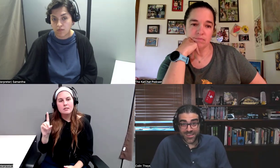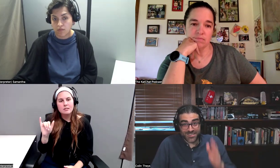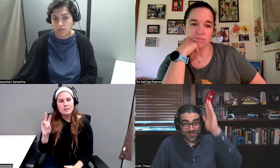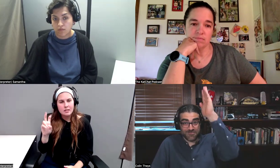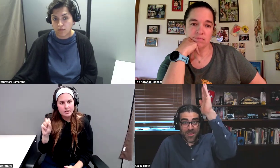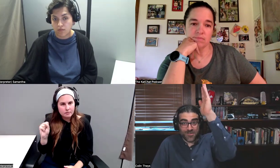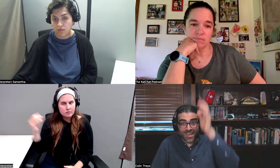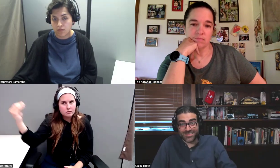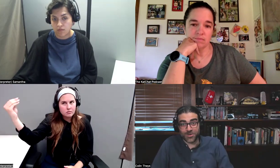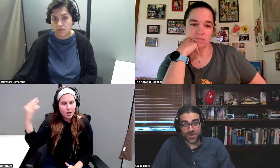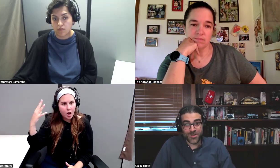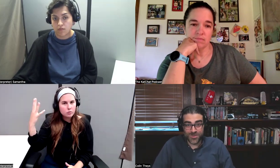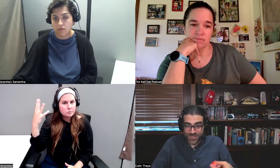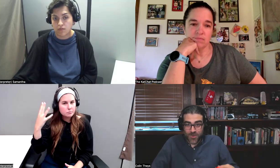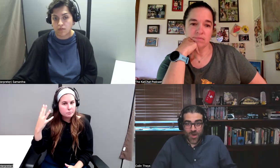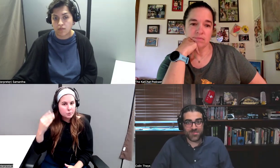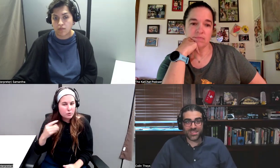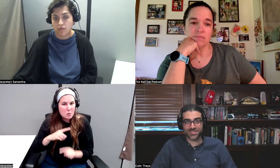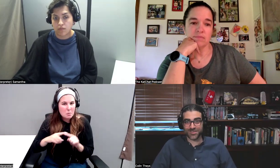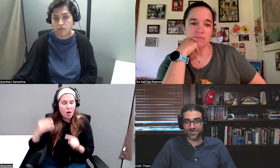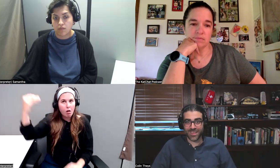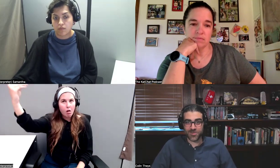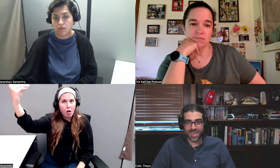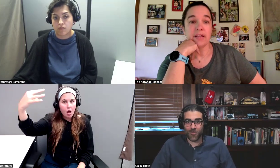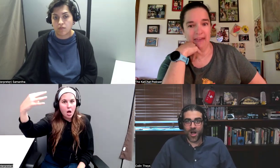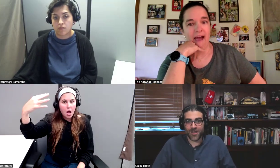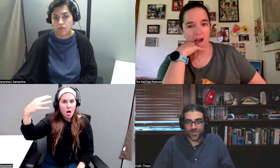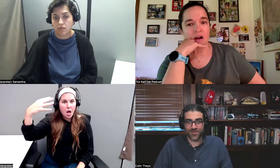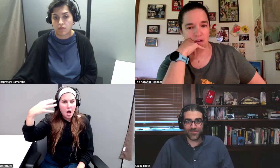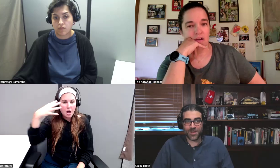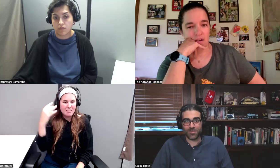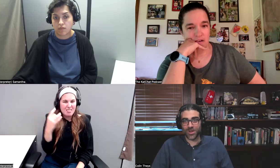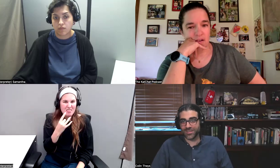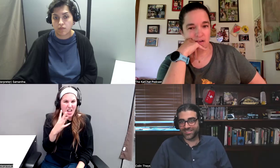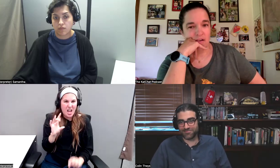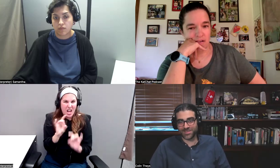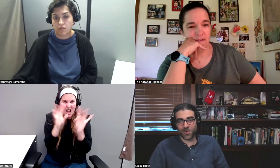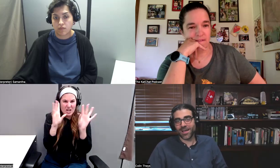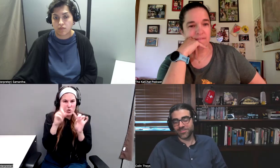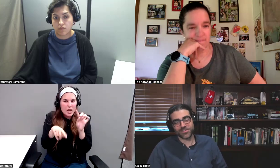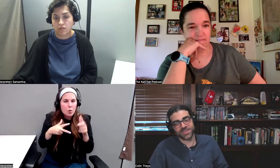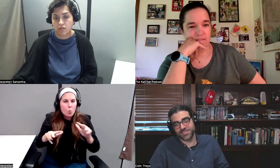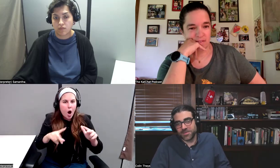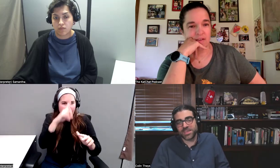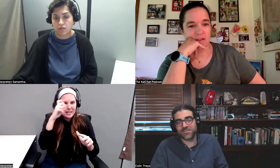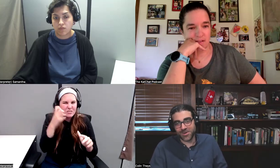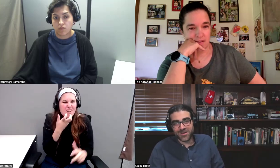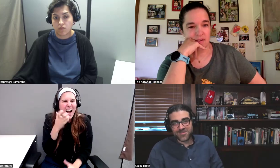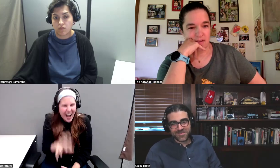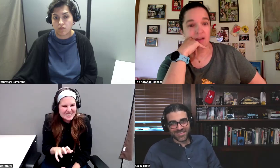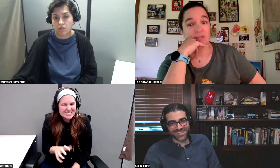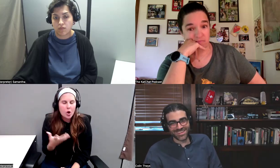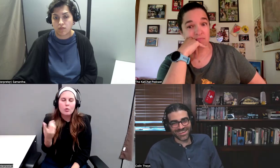and the sun is like right overhead. So at noon, those like white beaches are like you can't walk on them; Yeah. your feet'll burn. It's wild. So it's like there's something